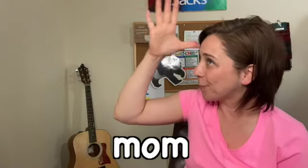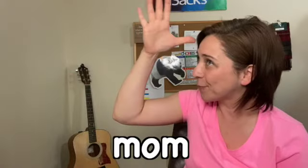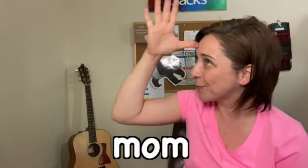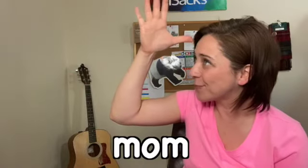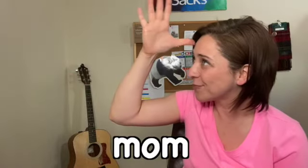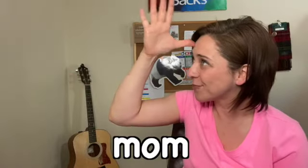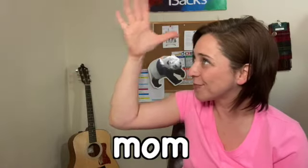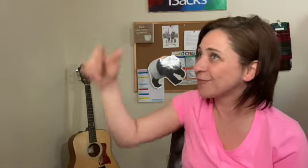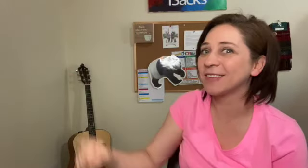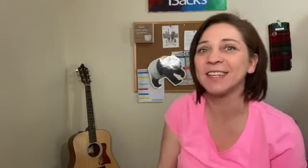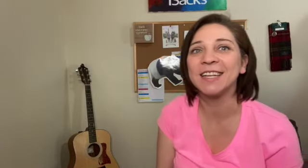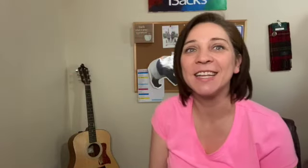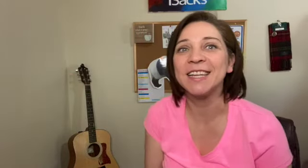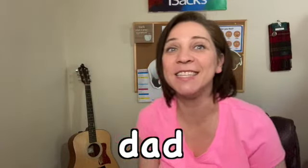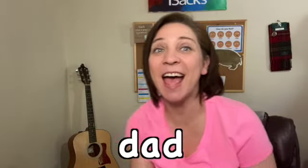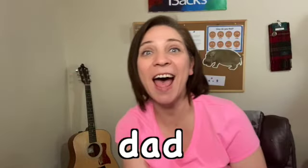dad,